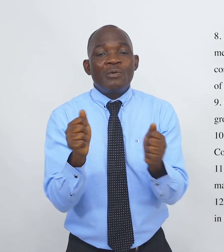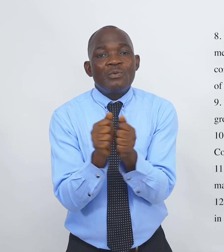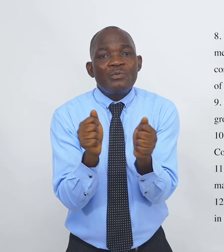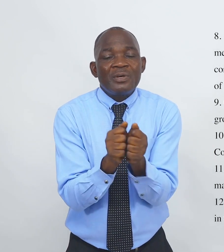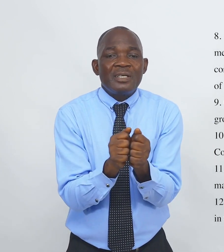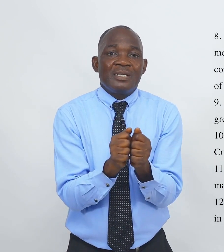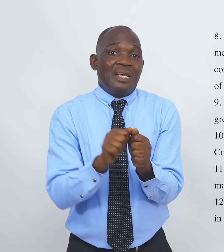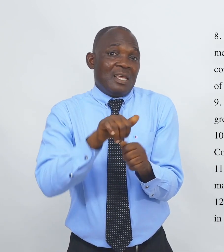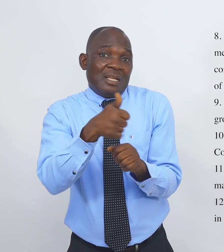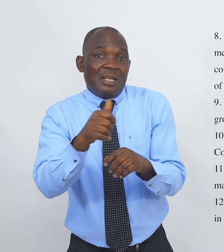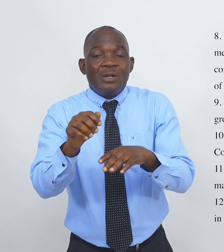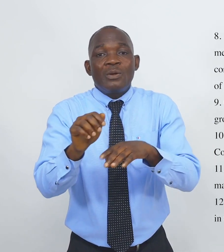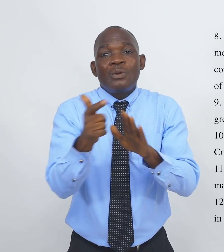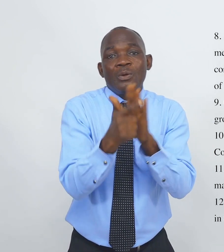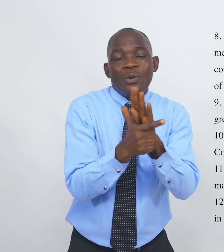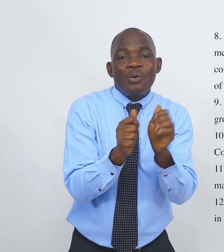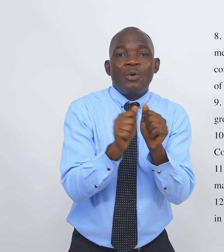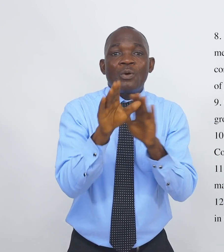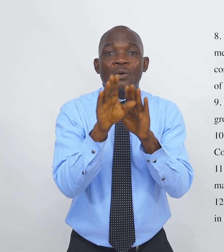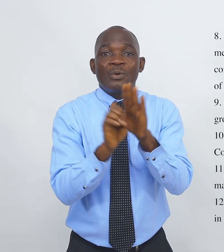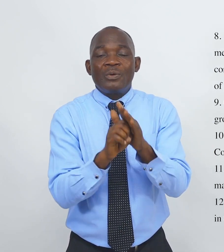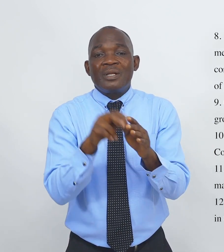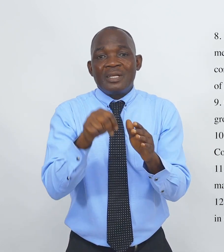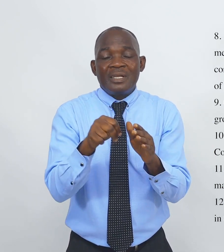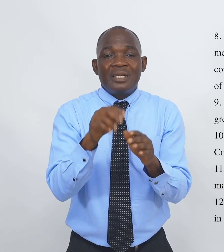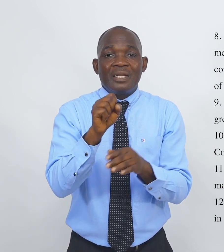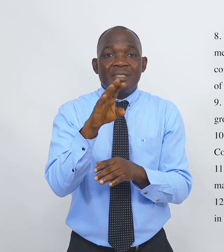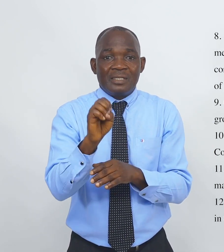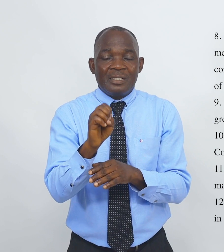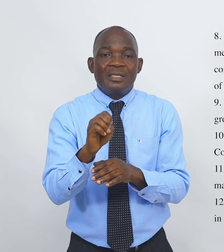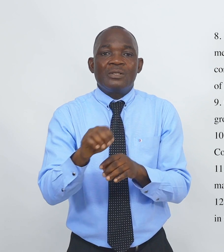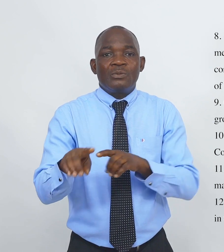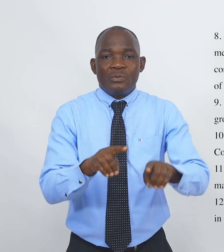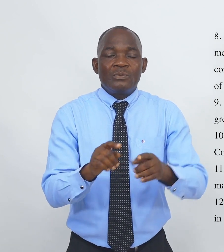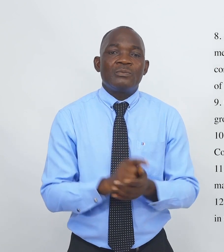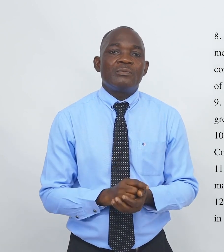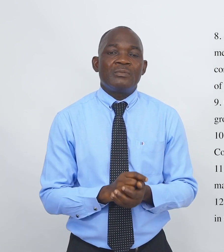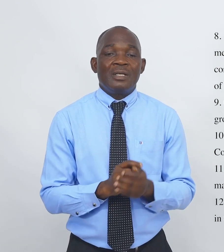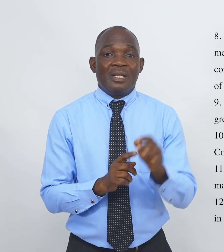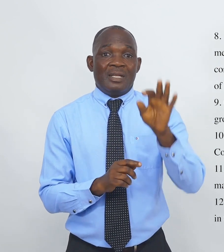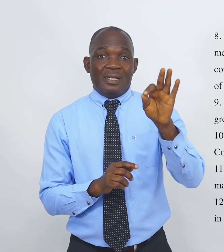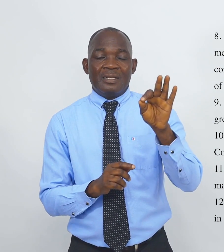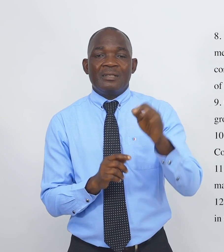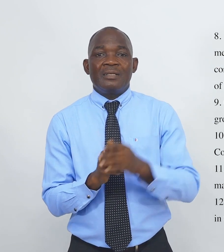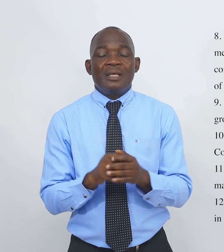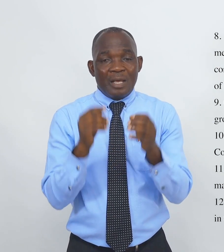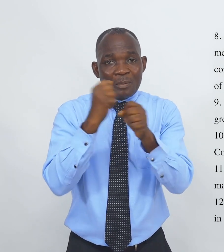in accordance with any law or code of practice requiring the SEC to do so. 9. Create